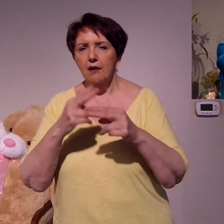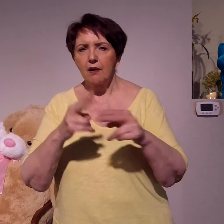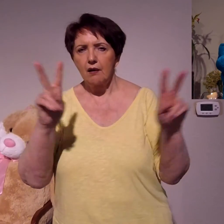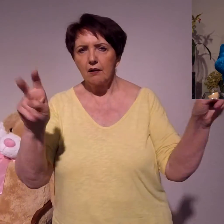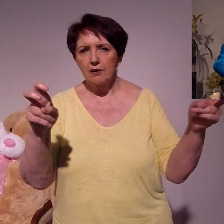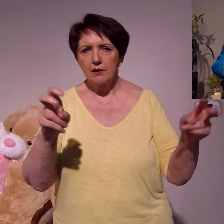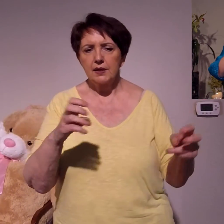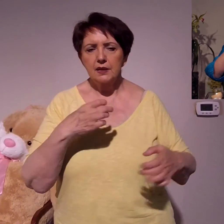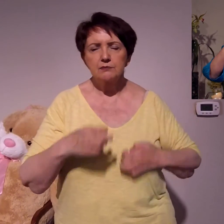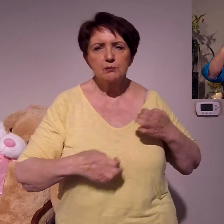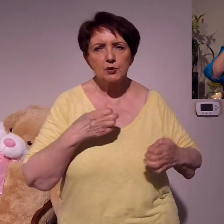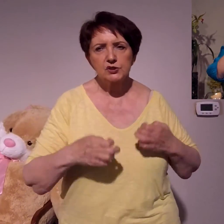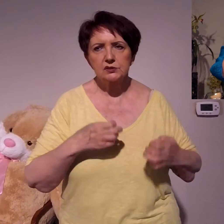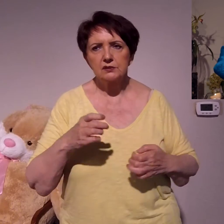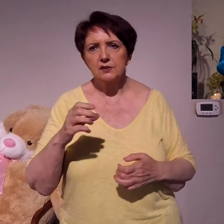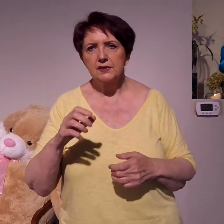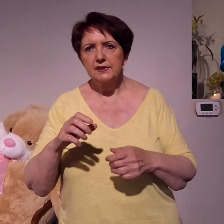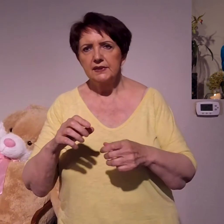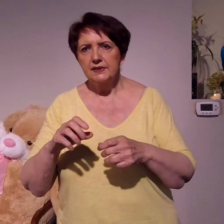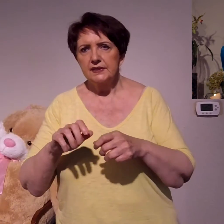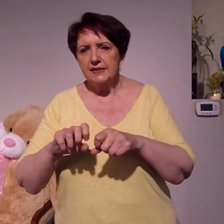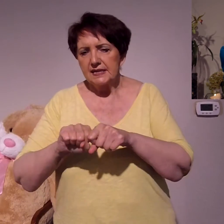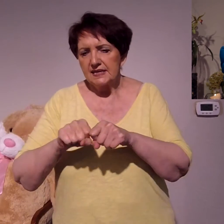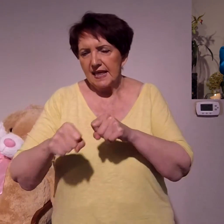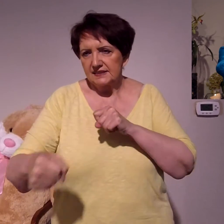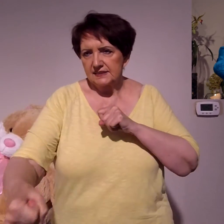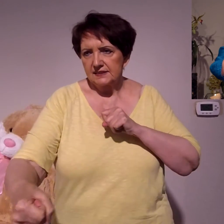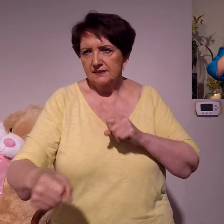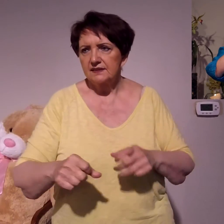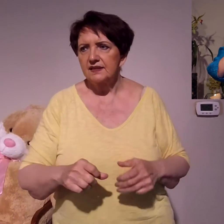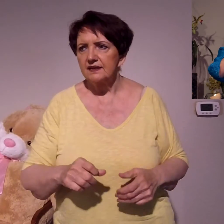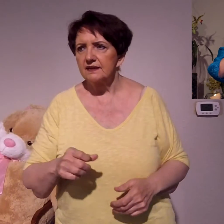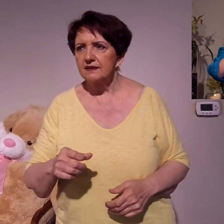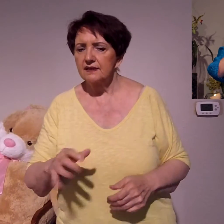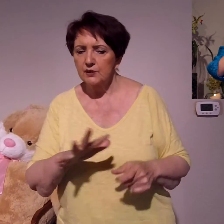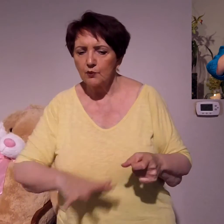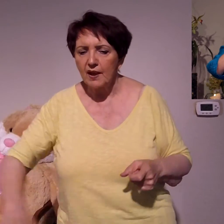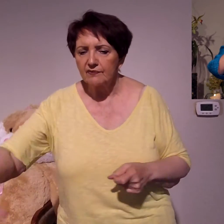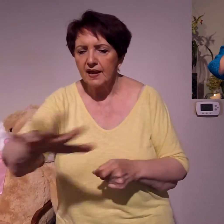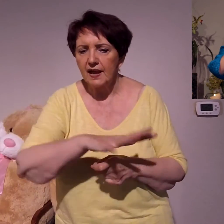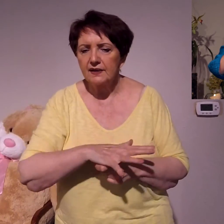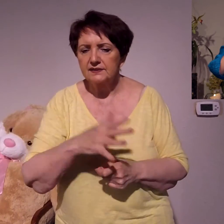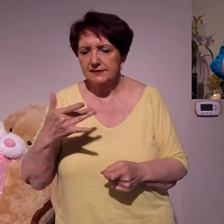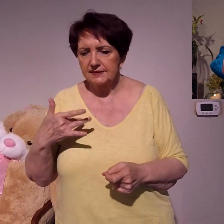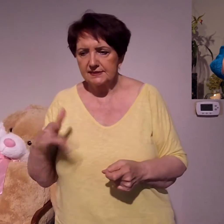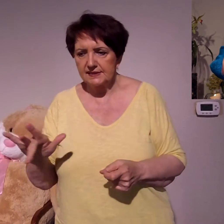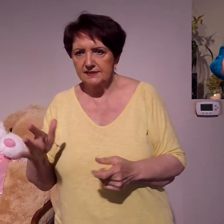elasticity. And so in emotional intelligence, there's a